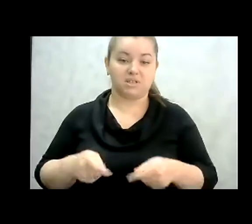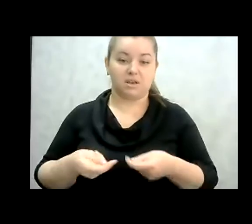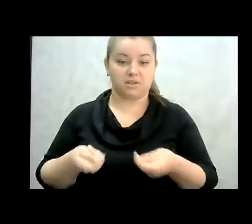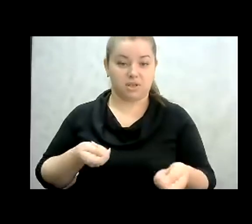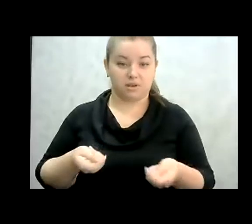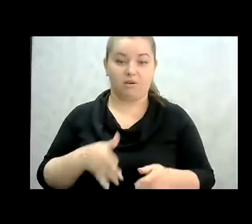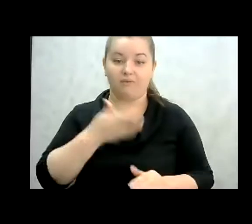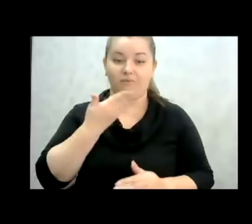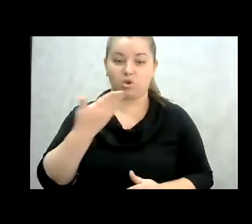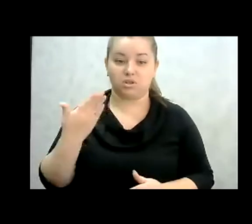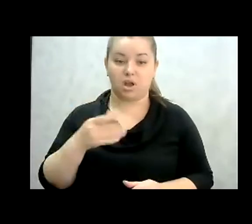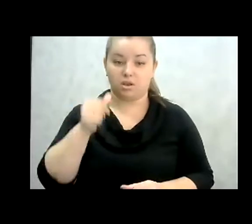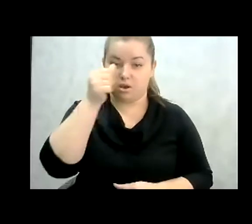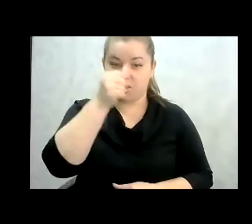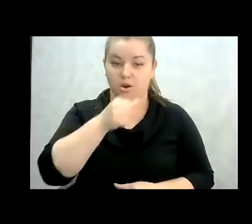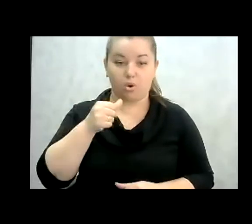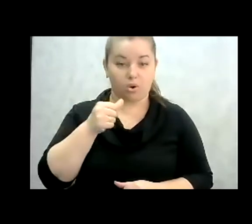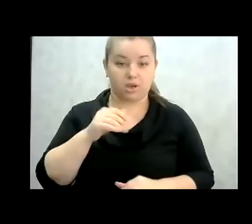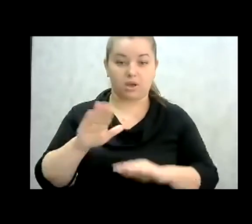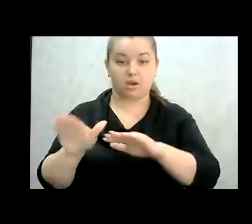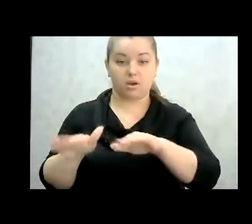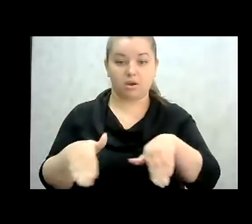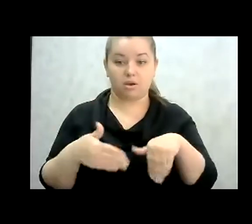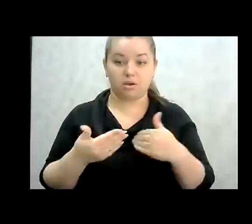because local self-government